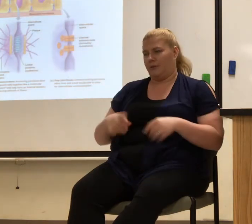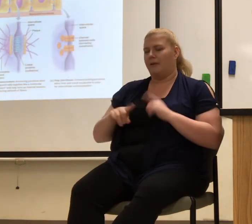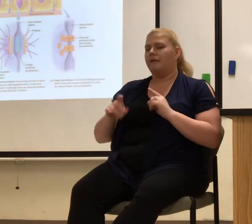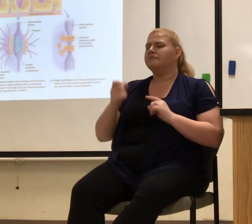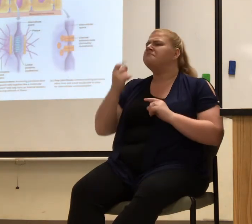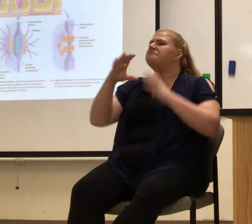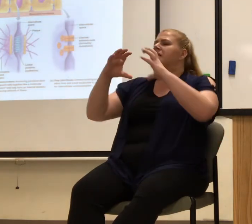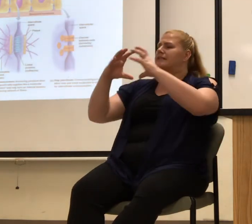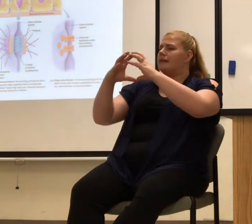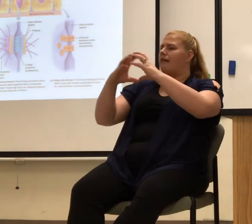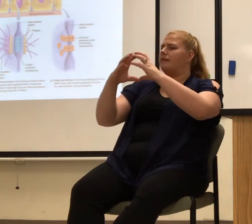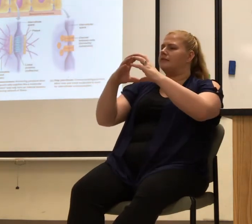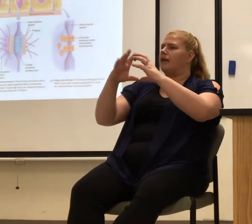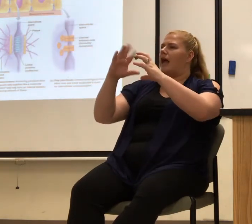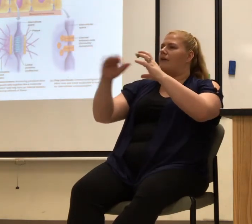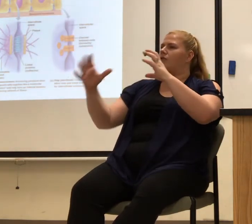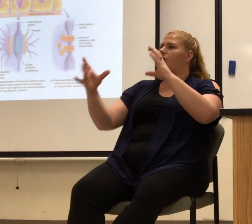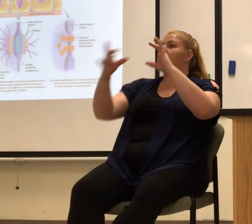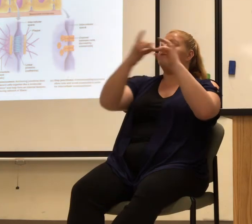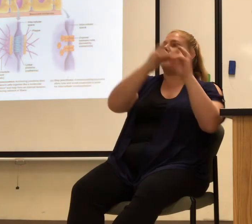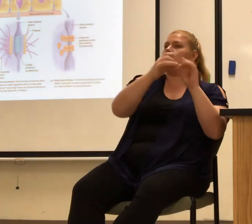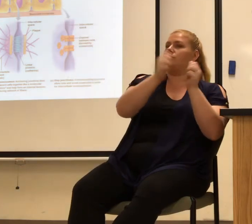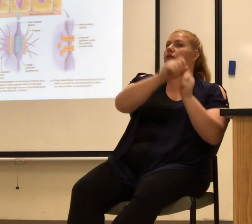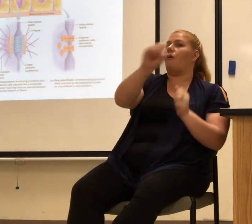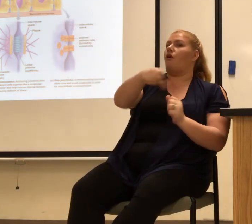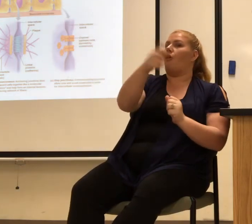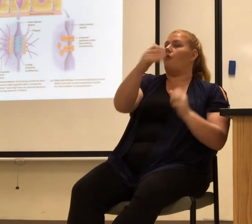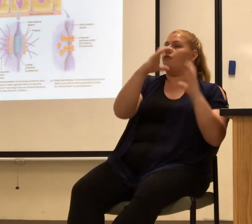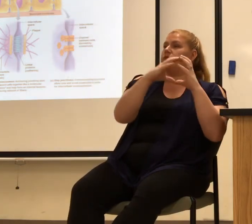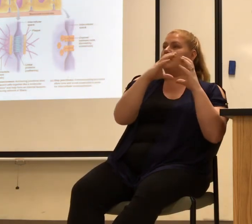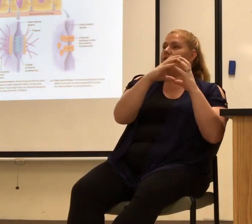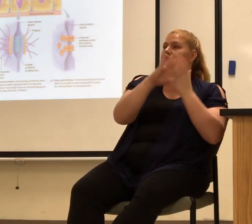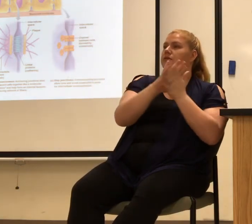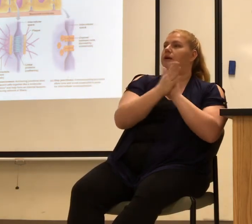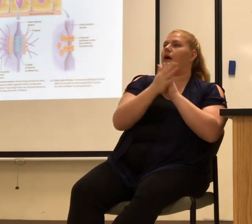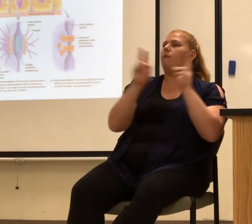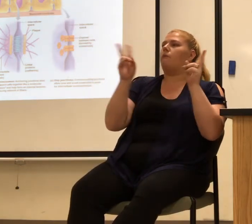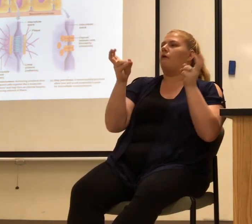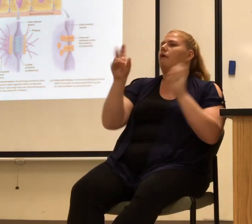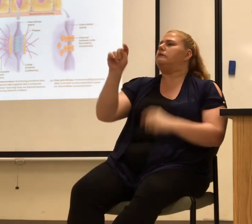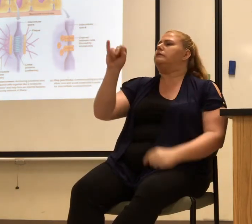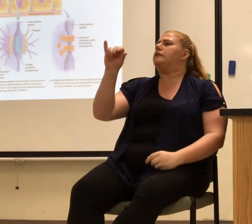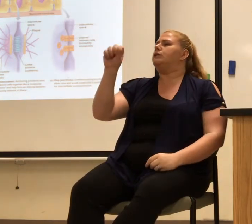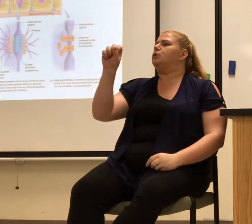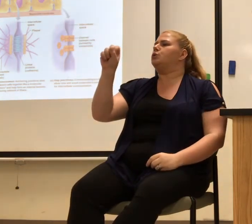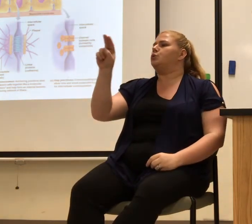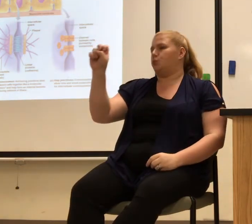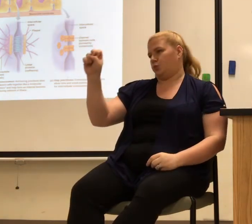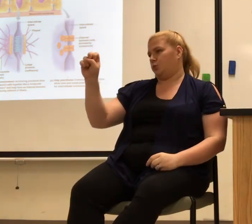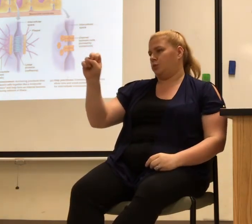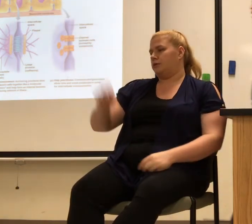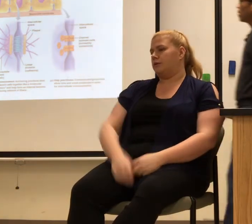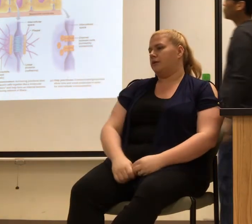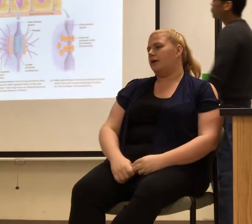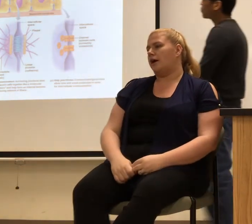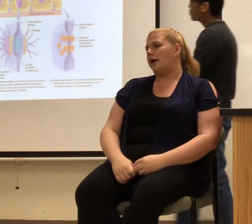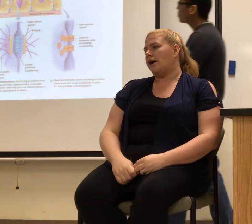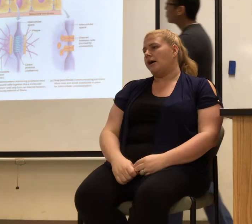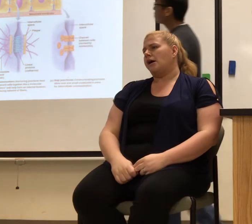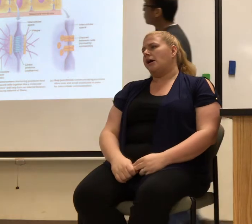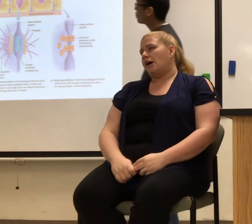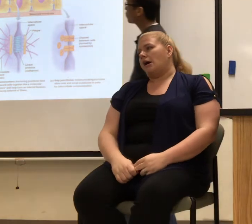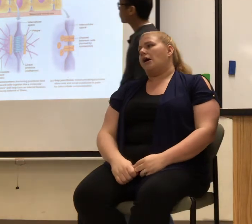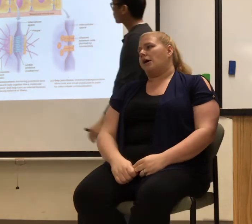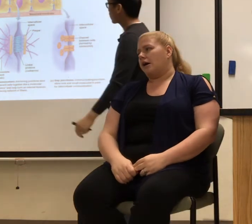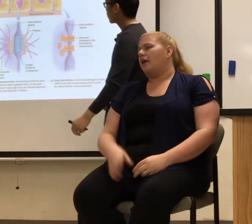cells, they have to be attached to other cells to form a tissue. And I'll cover this